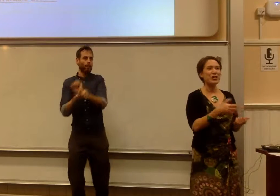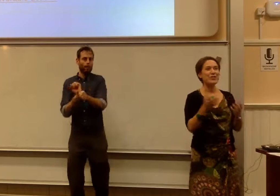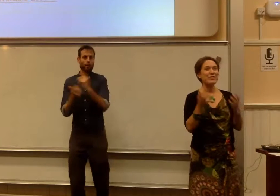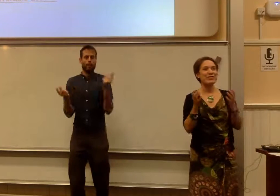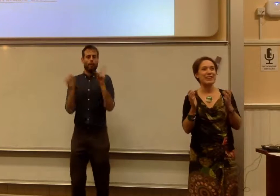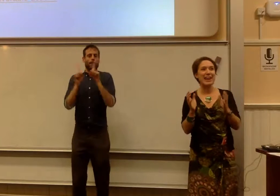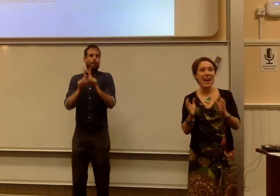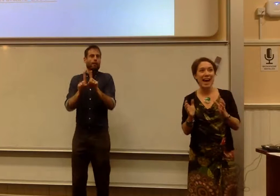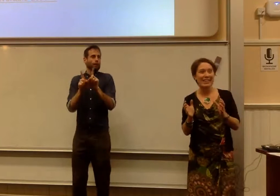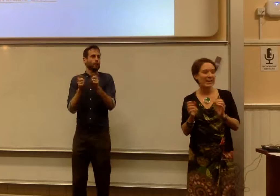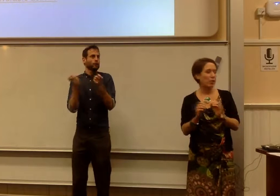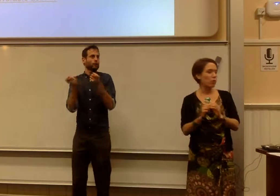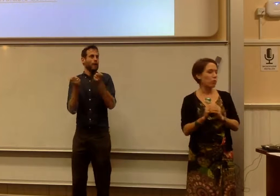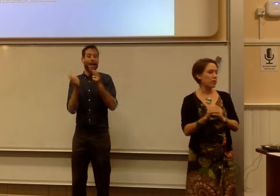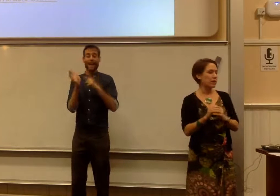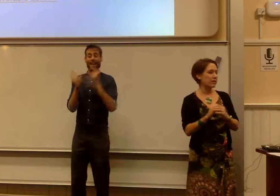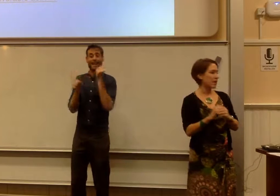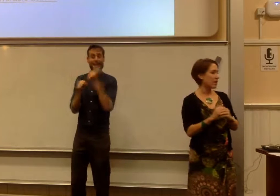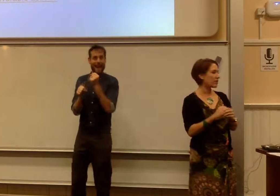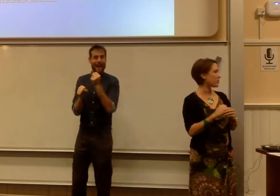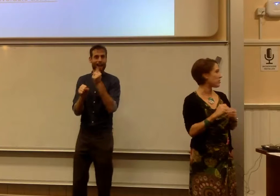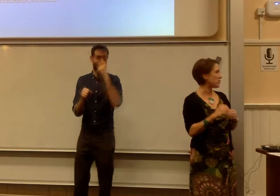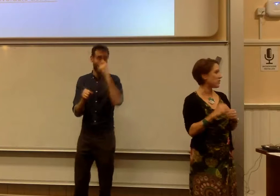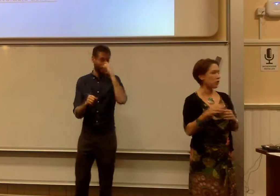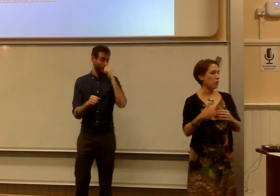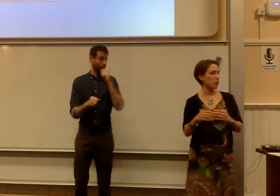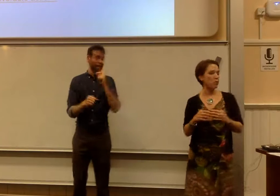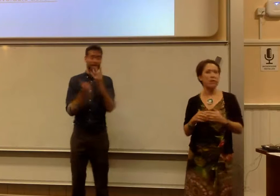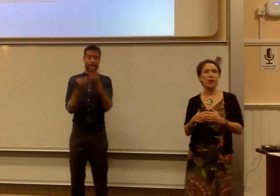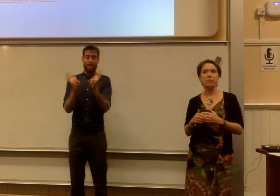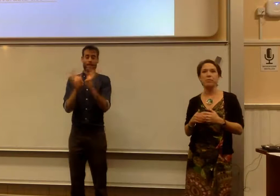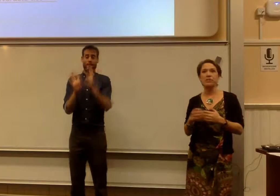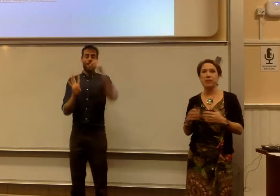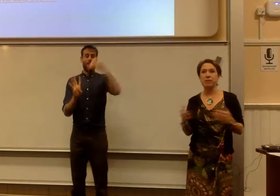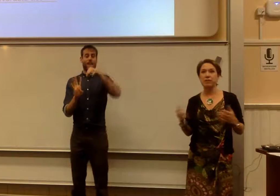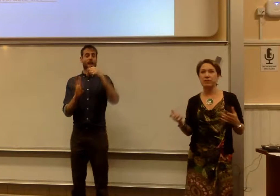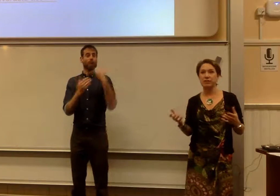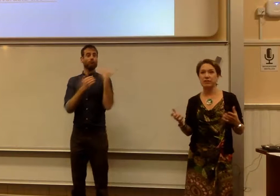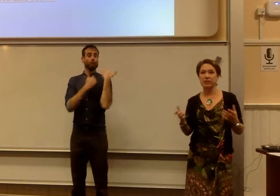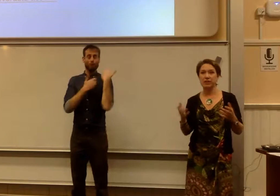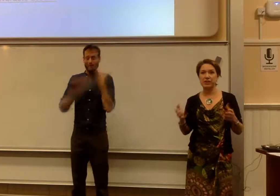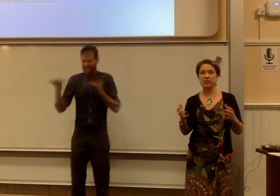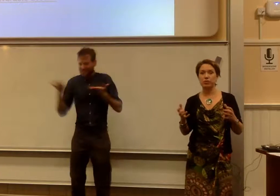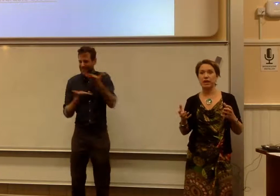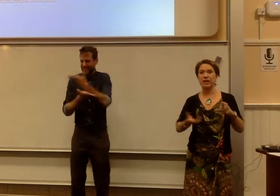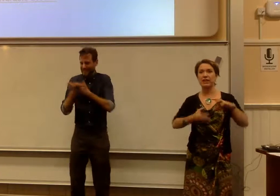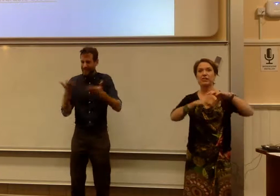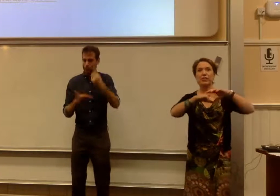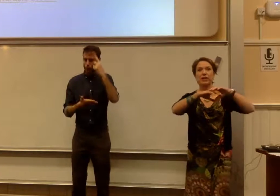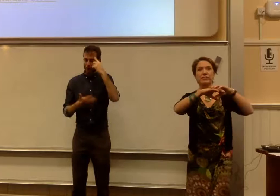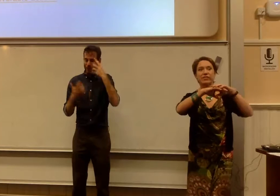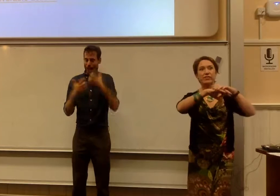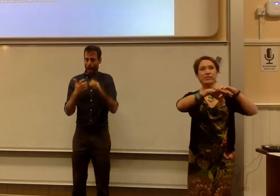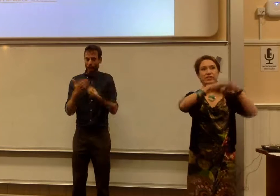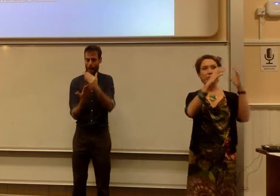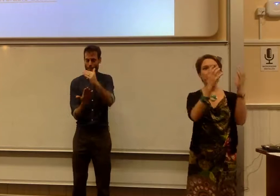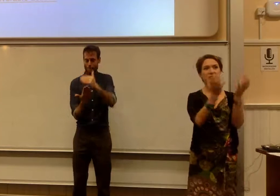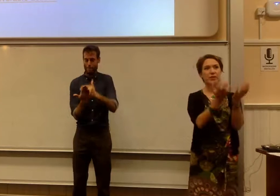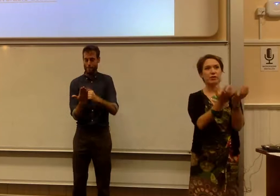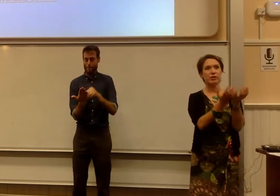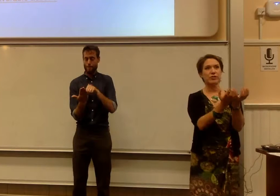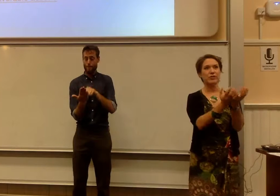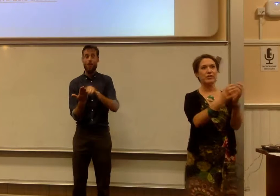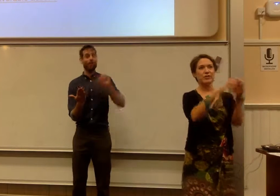of course you know, the NAG will be tasked with the job of developing the first national plan. So that's the